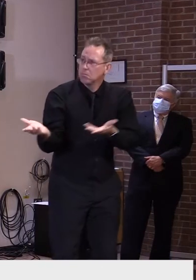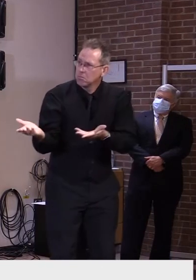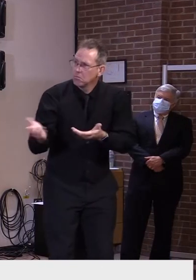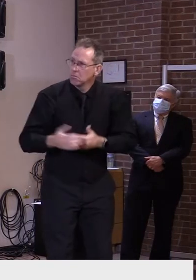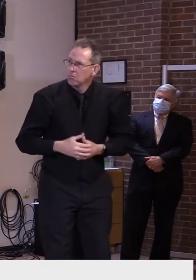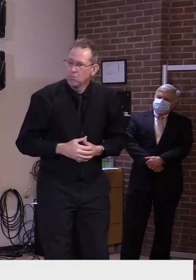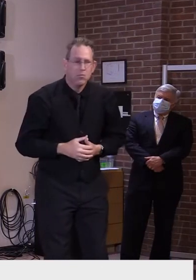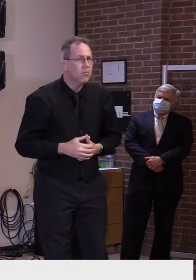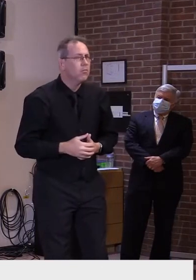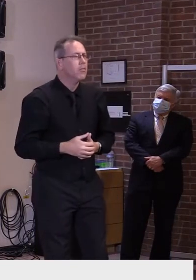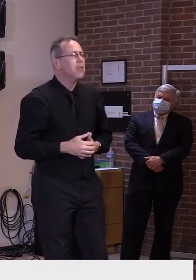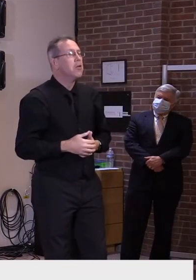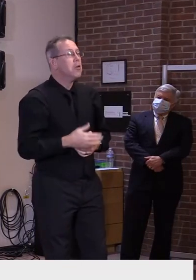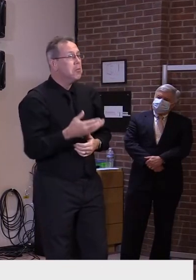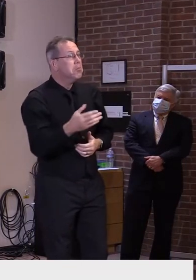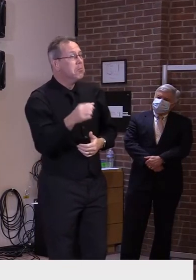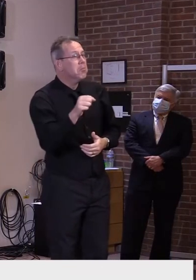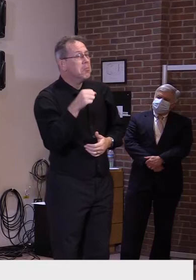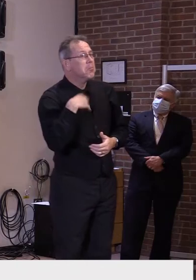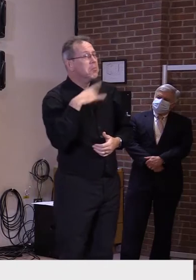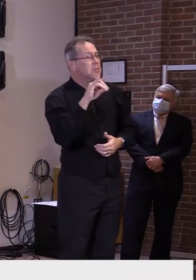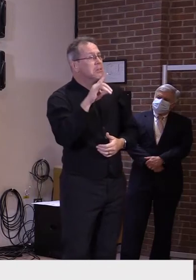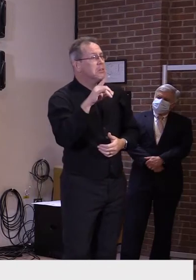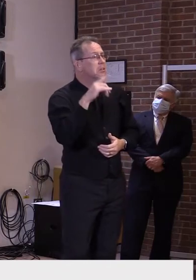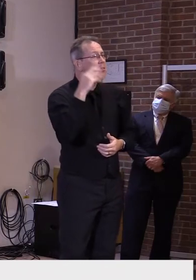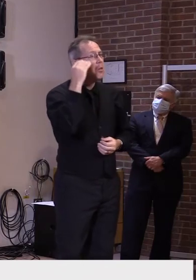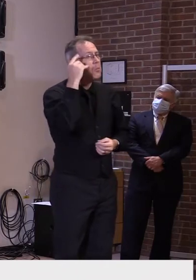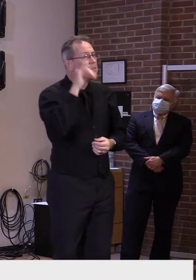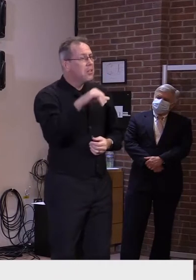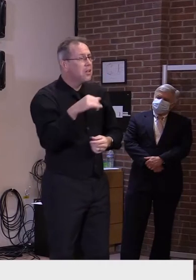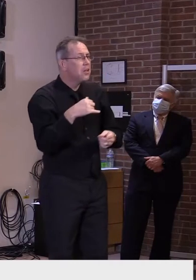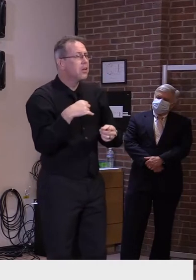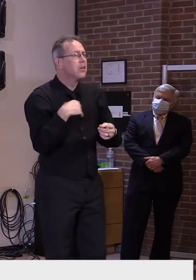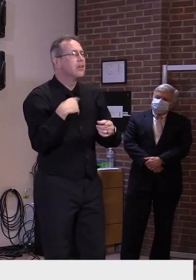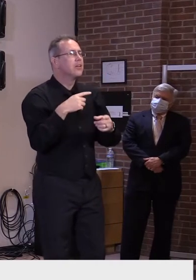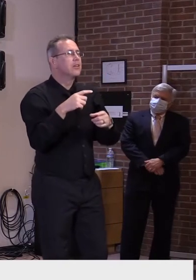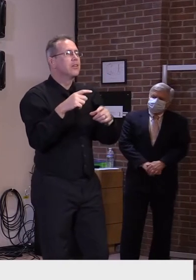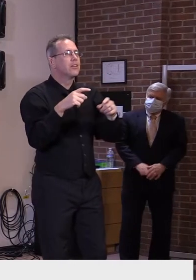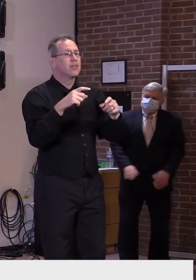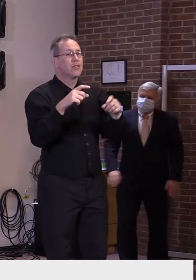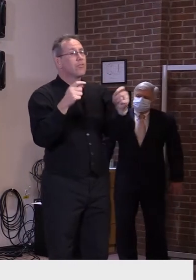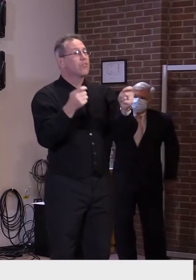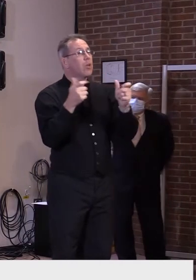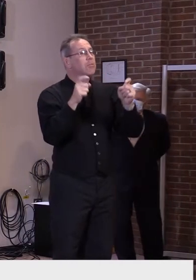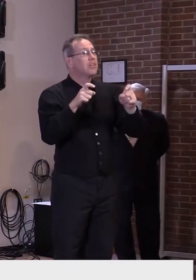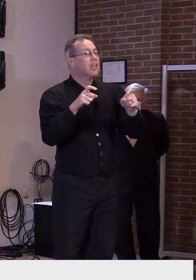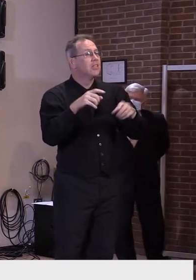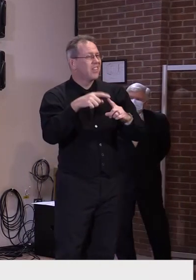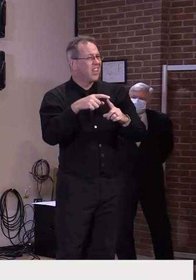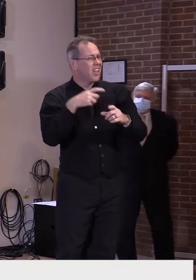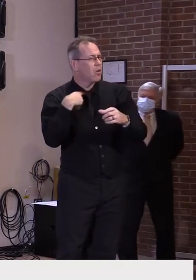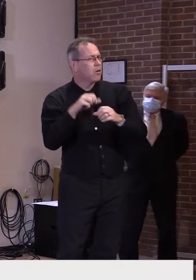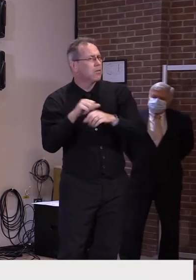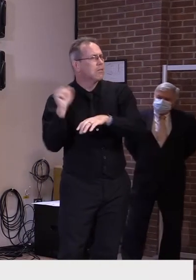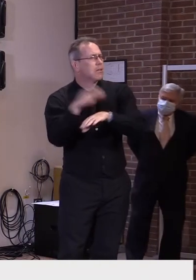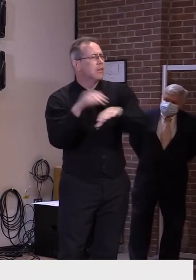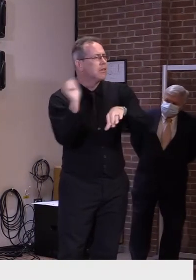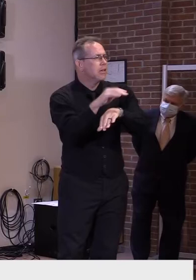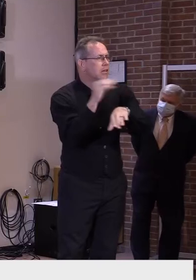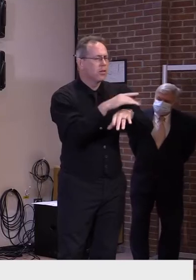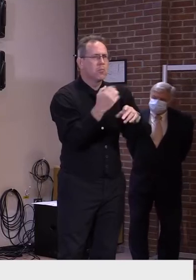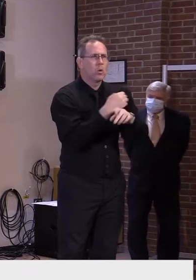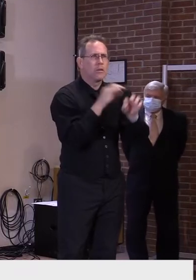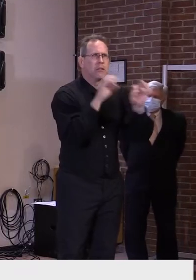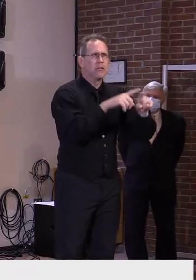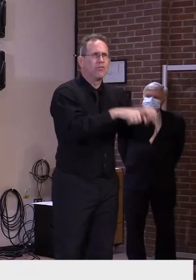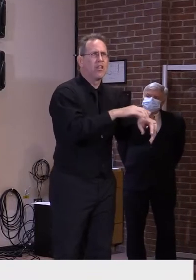think antigen testing, rapid testing at home is going to be part of the answer. So we need the supply chain to catch up.